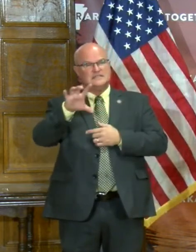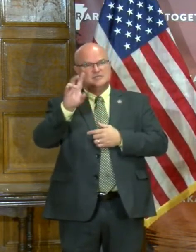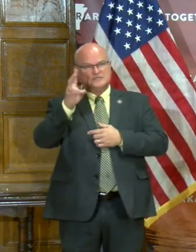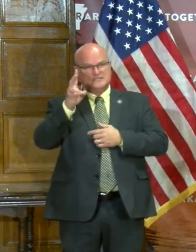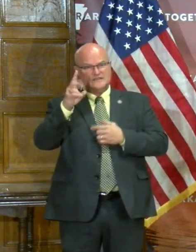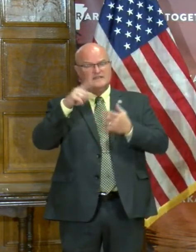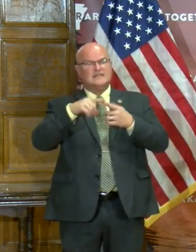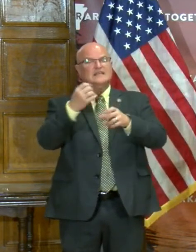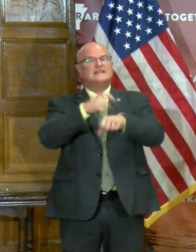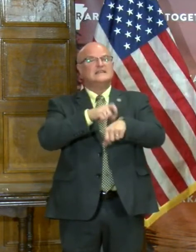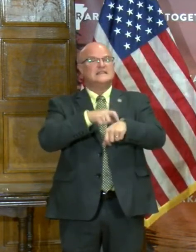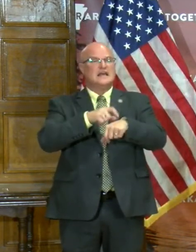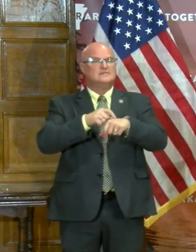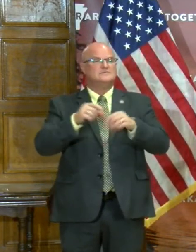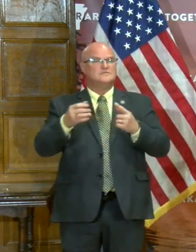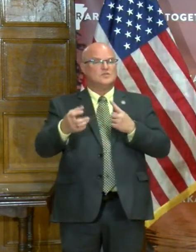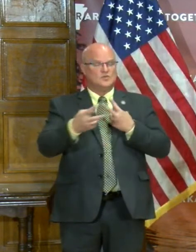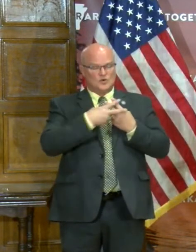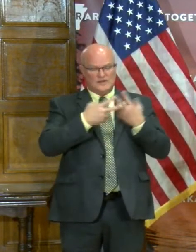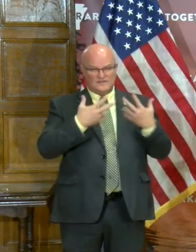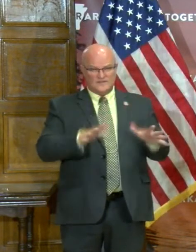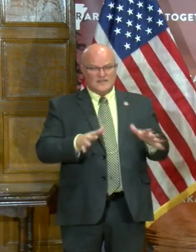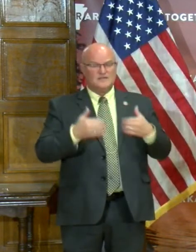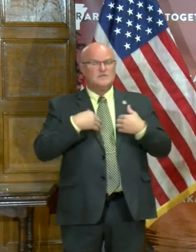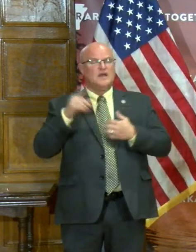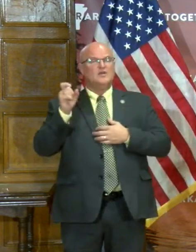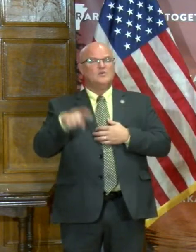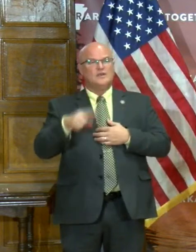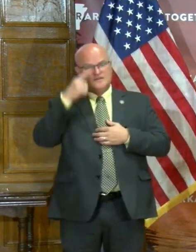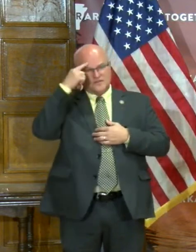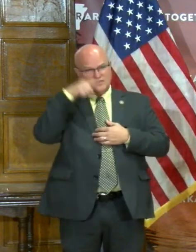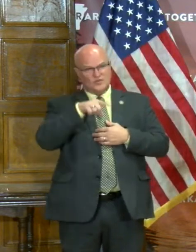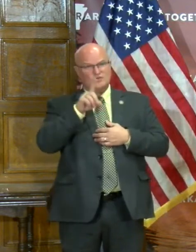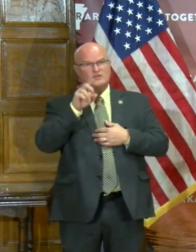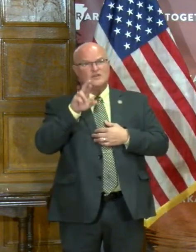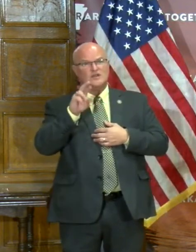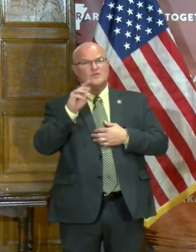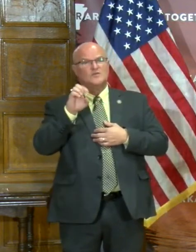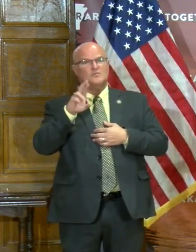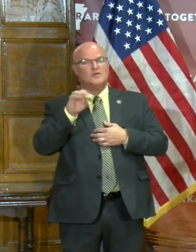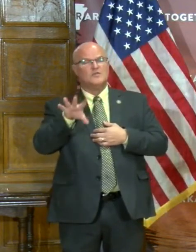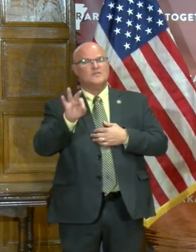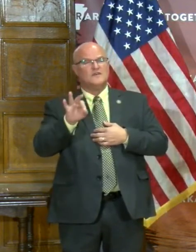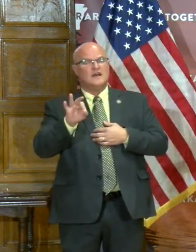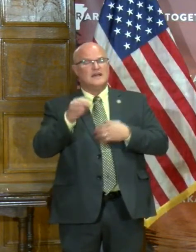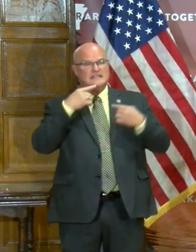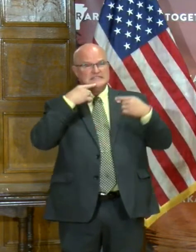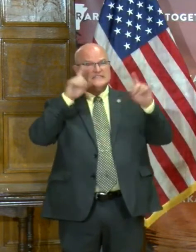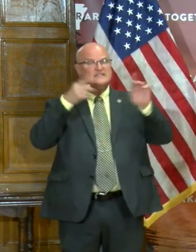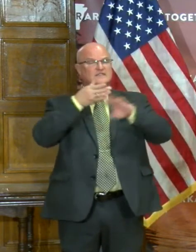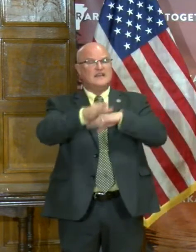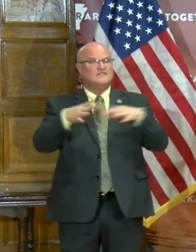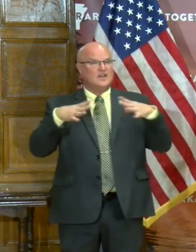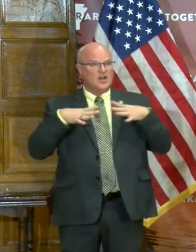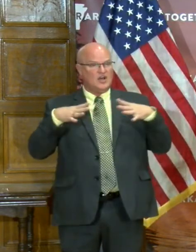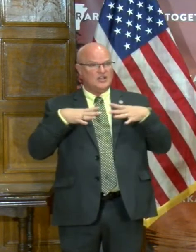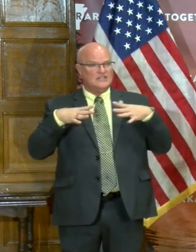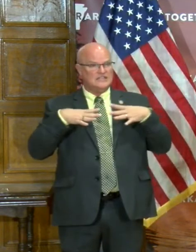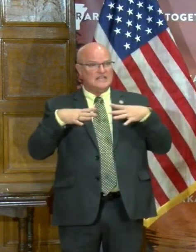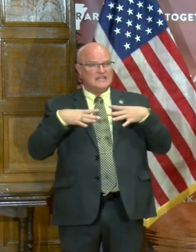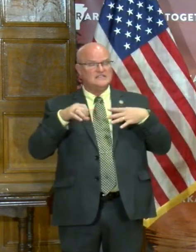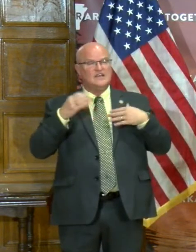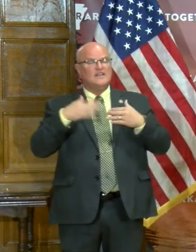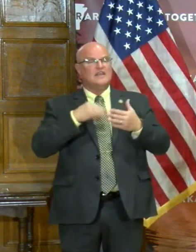and staff time to get through quarantining. My question is, for you or Dr. Romero, do you find this effective after the holiday, and do you suggest